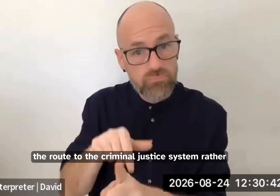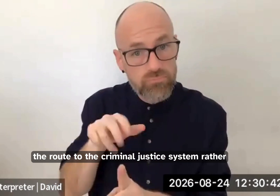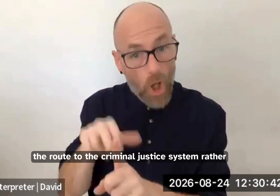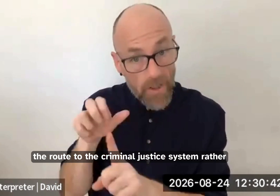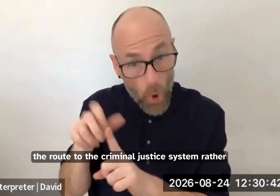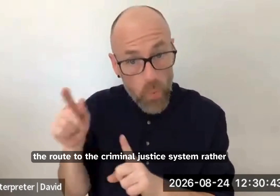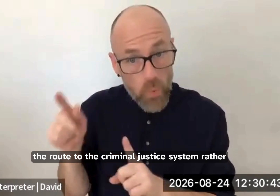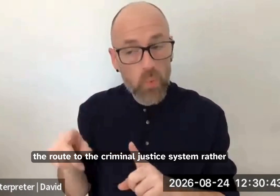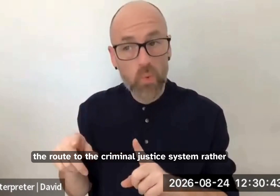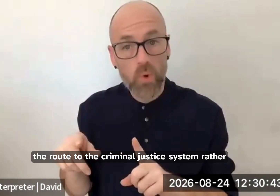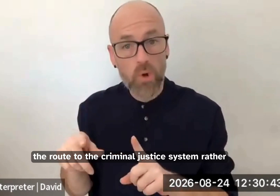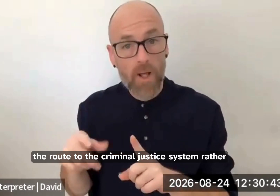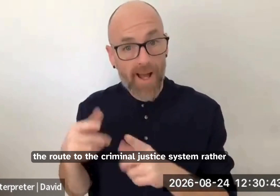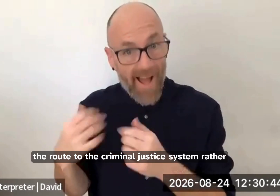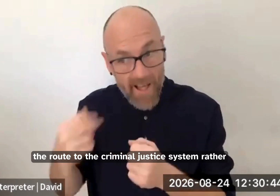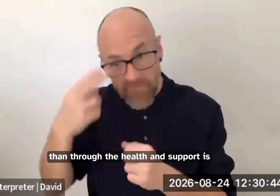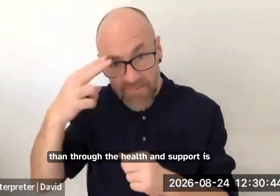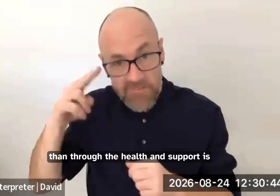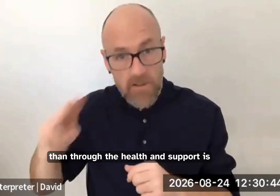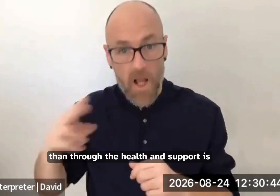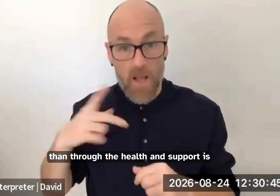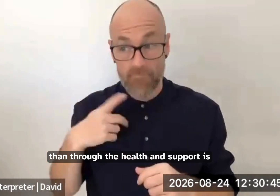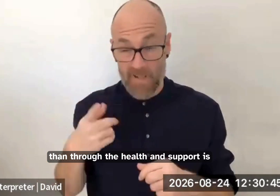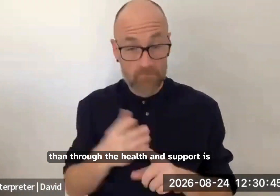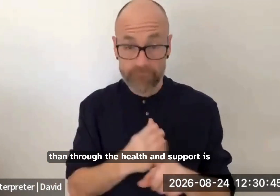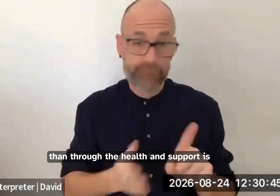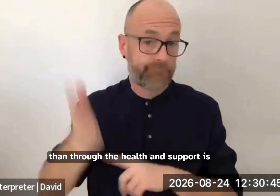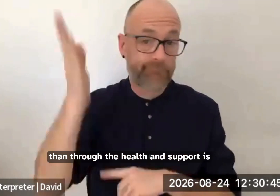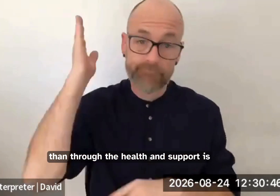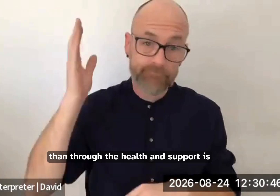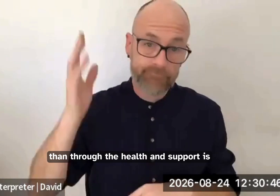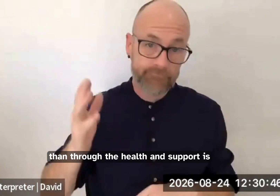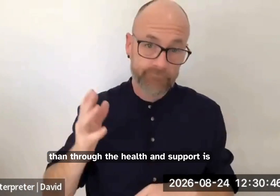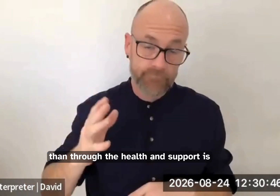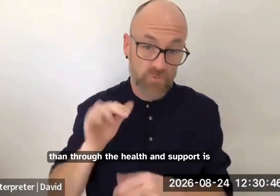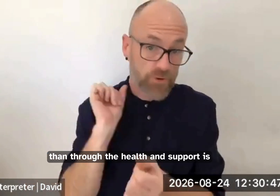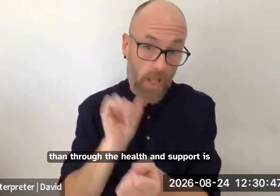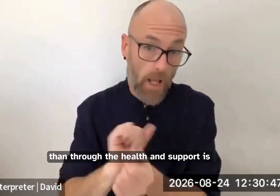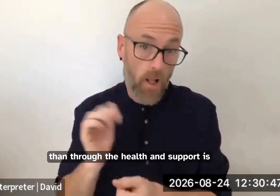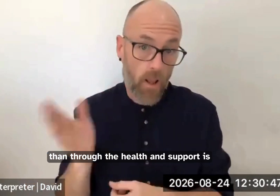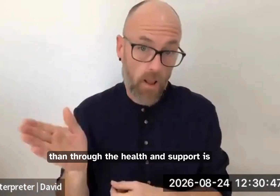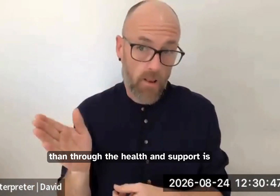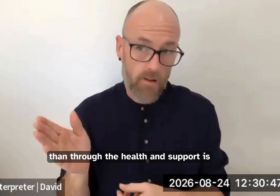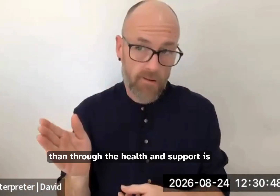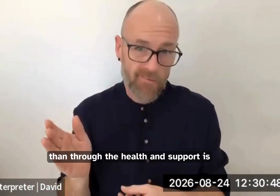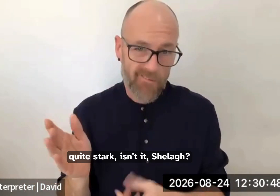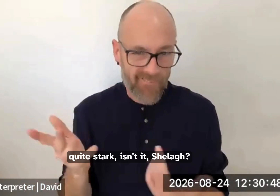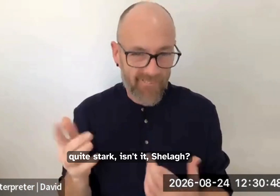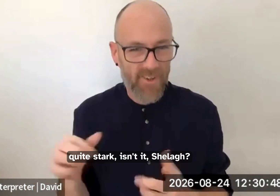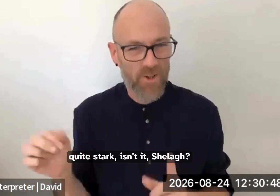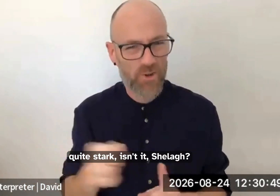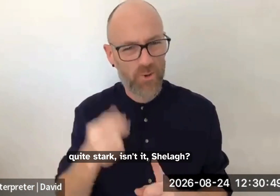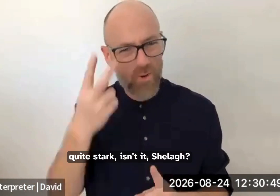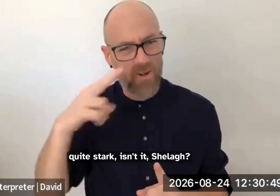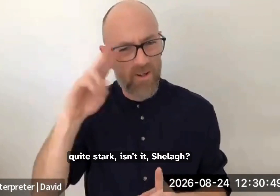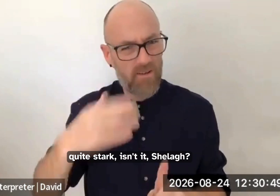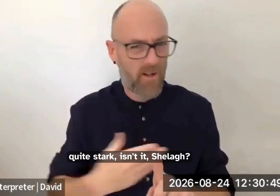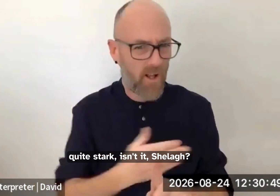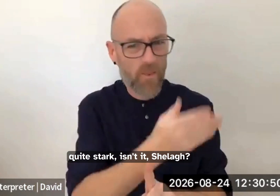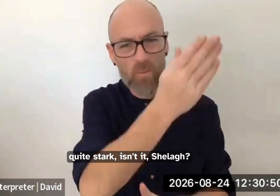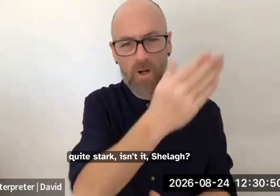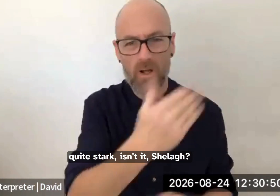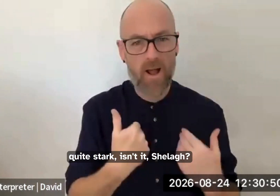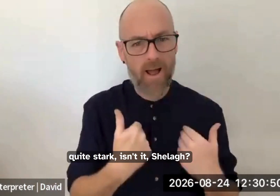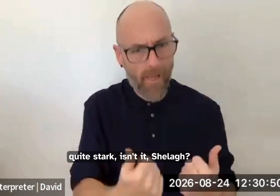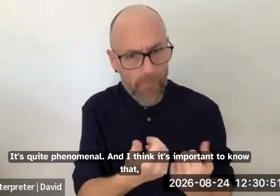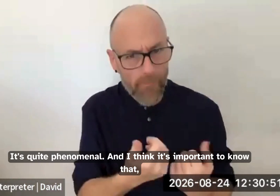the criminal justice system, rather than through the health and support, is quite stark, isn't